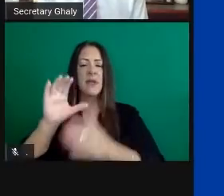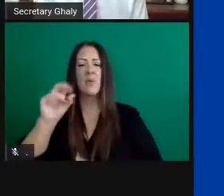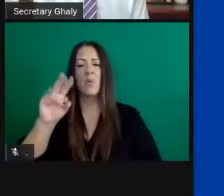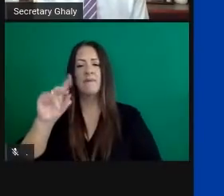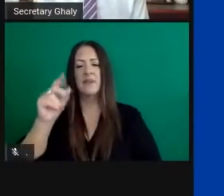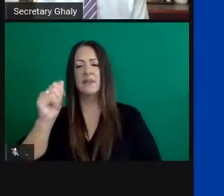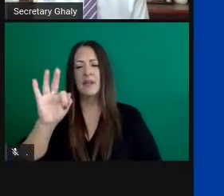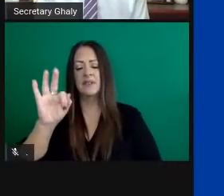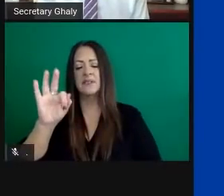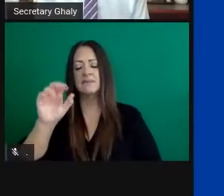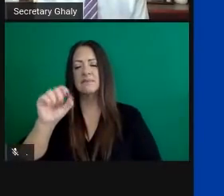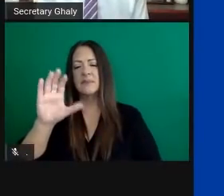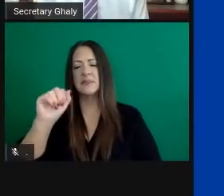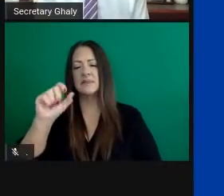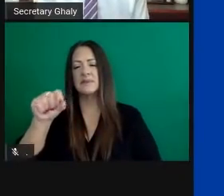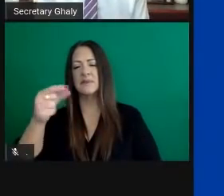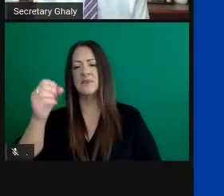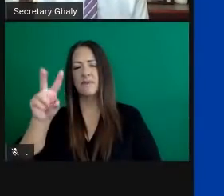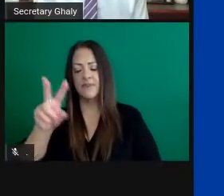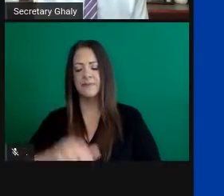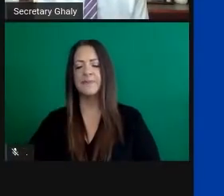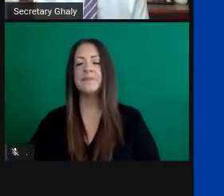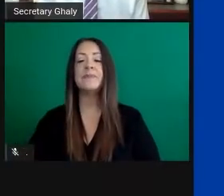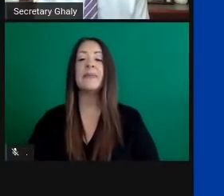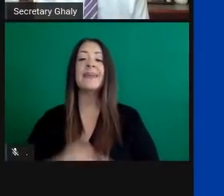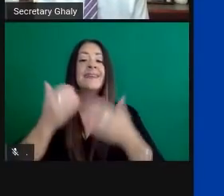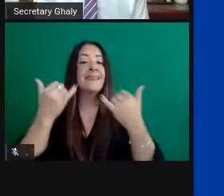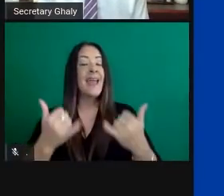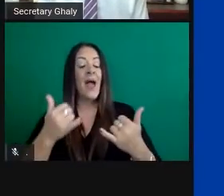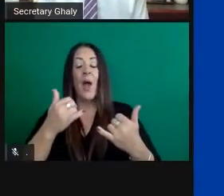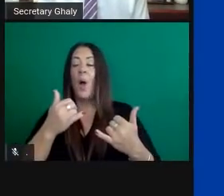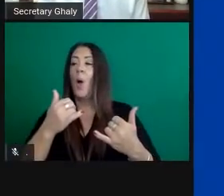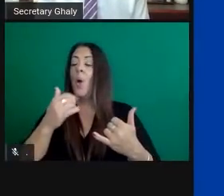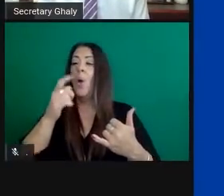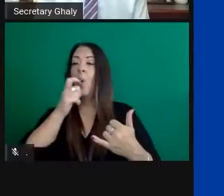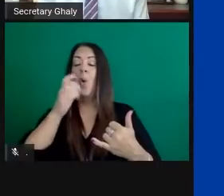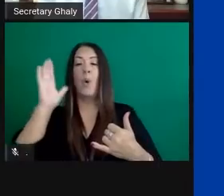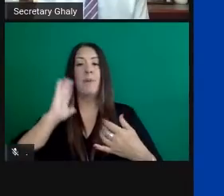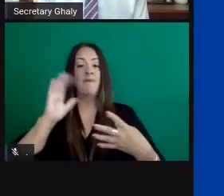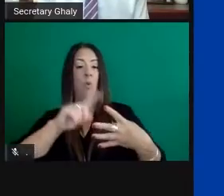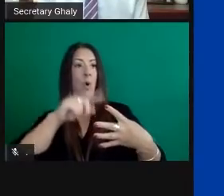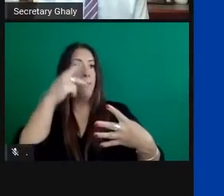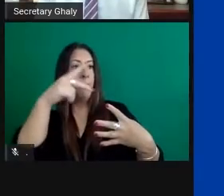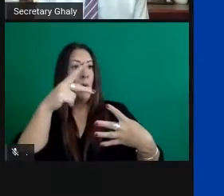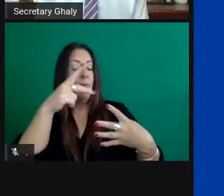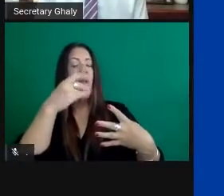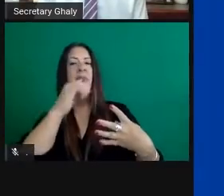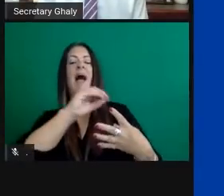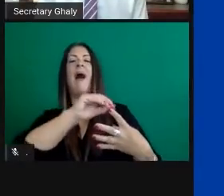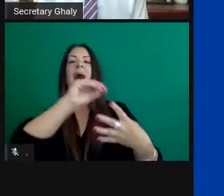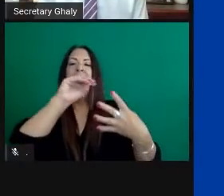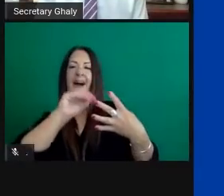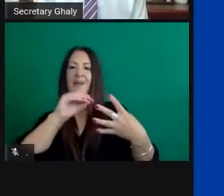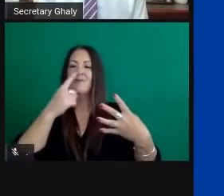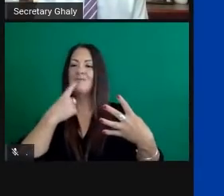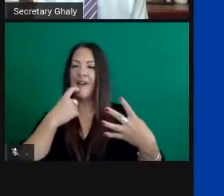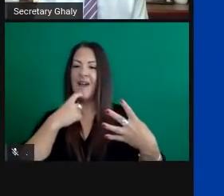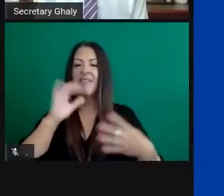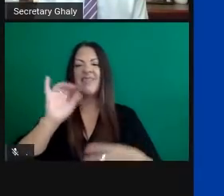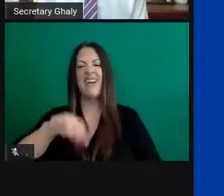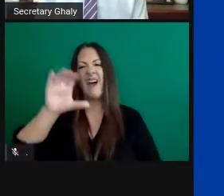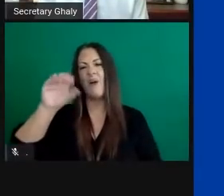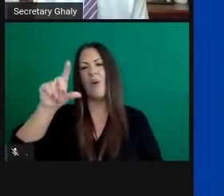So today we have a number of counties moving from purple to red: Colusa County, Kern County, Kings,